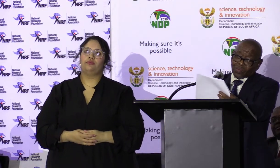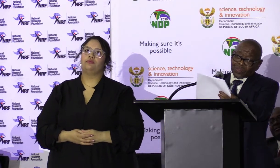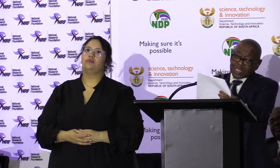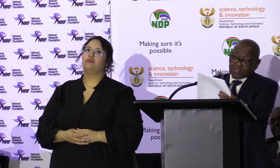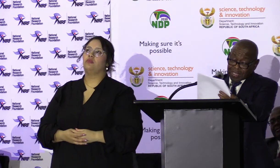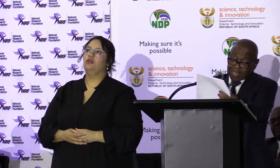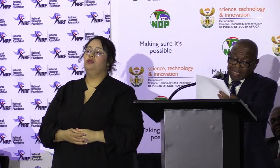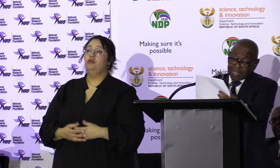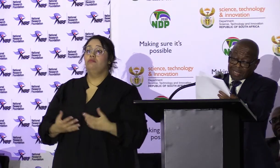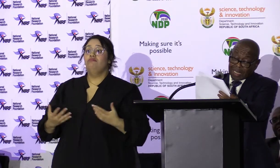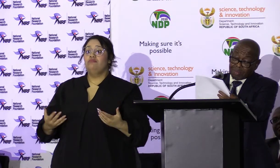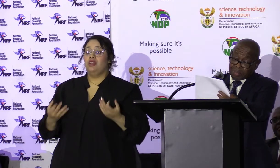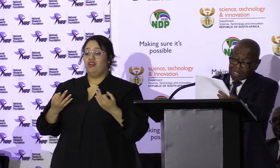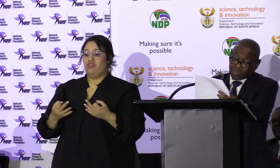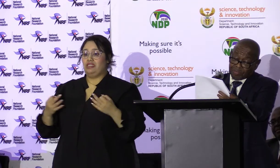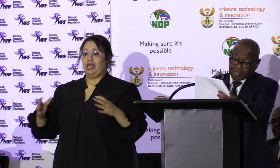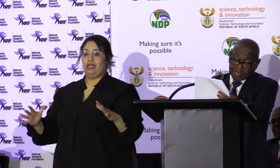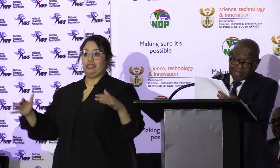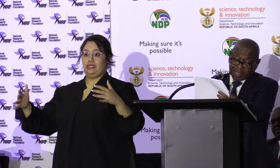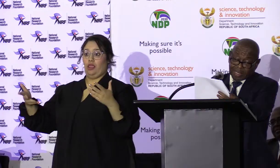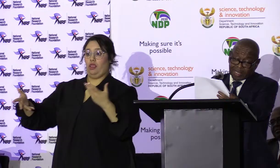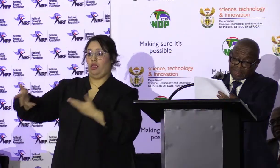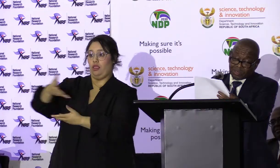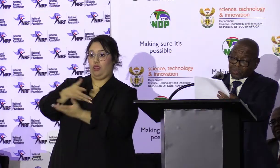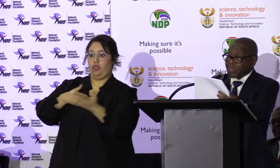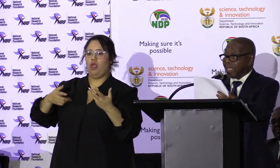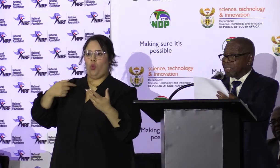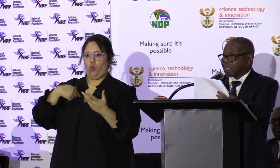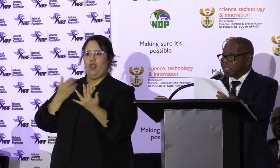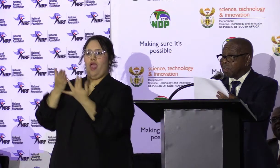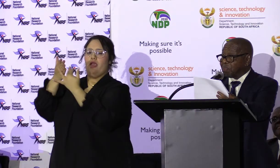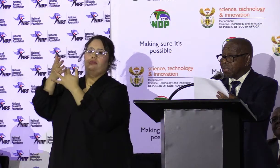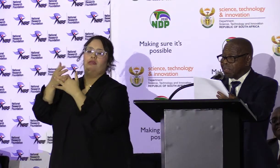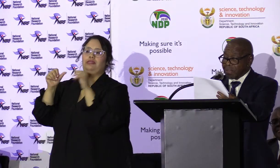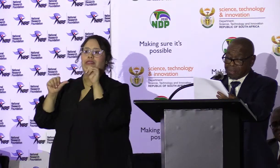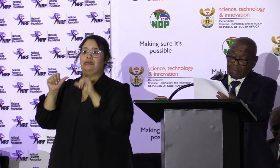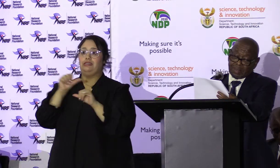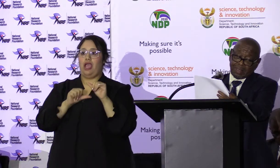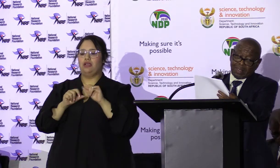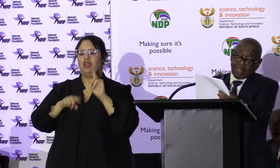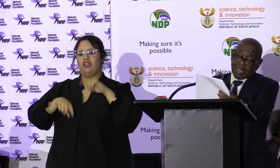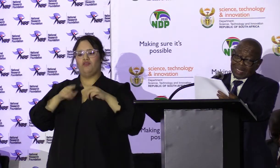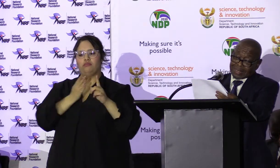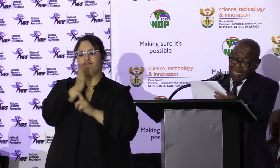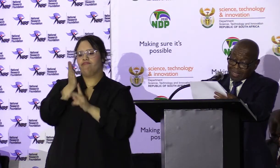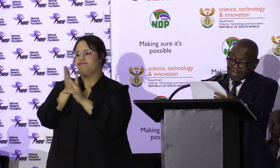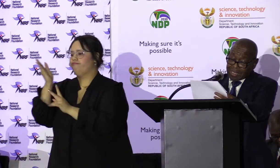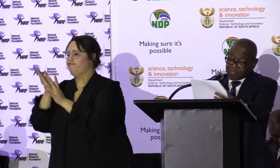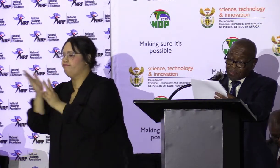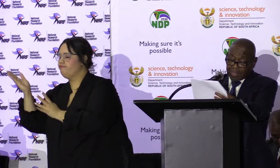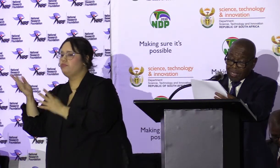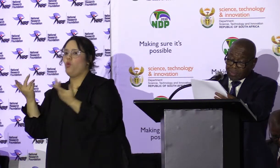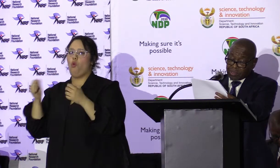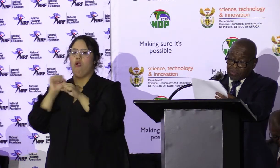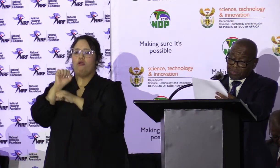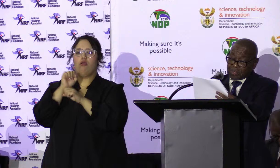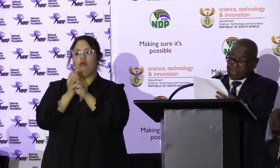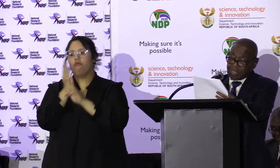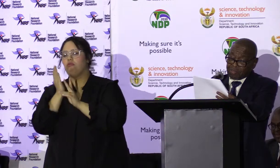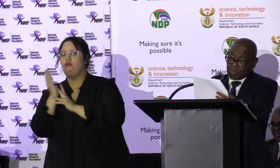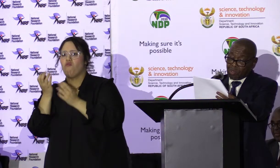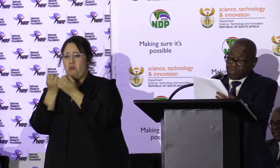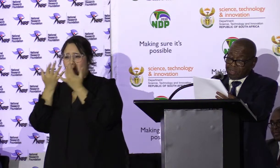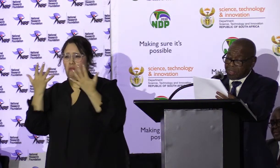Now, this facility enables us to facilitate access to science disciplines and careers for thousands